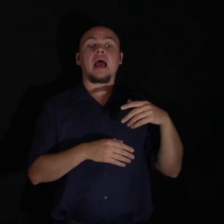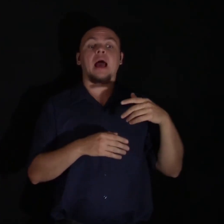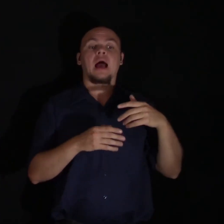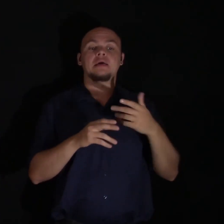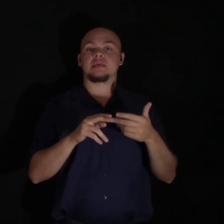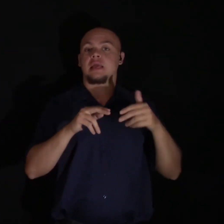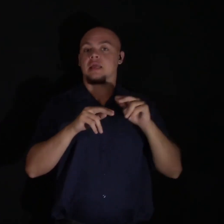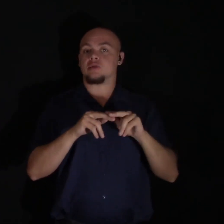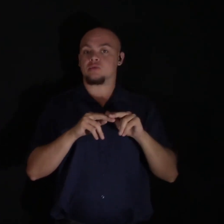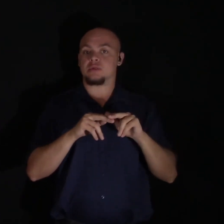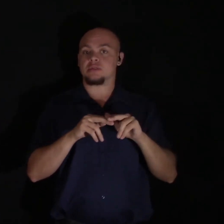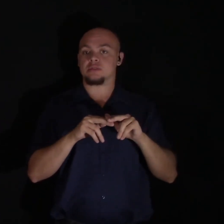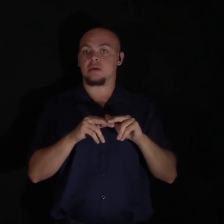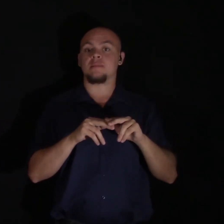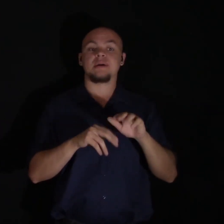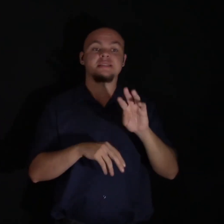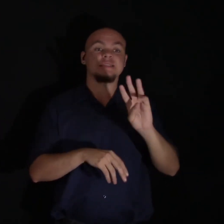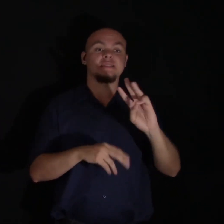factor of 6.